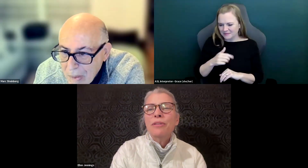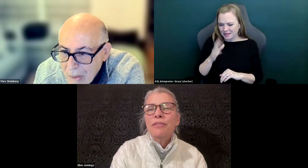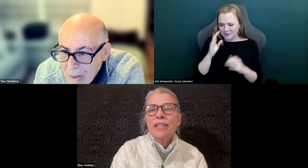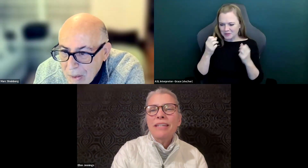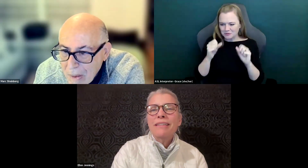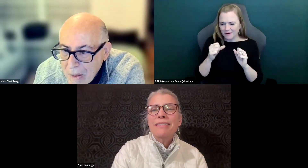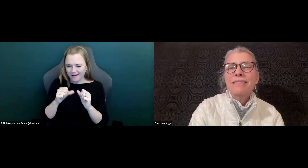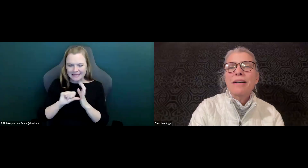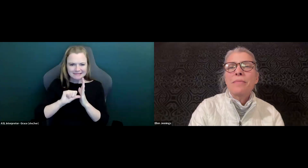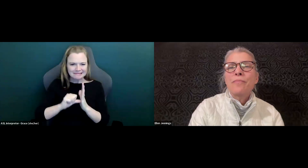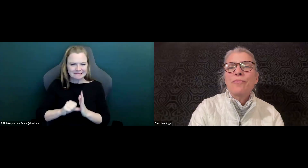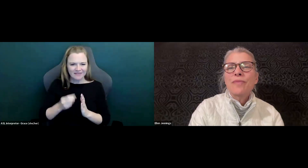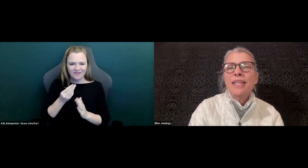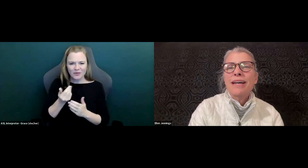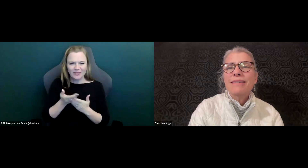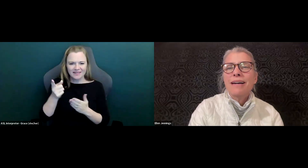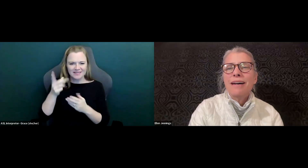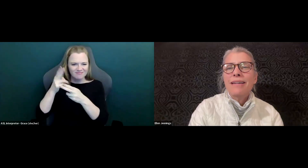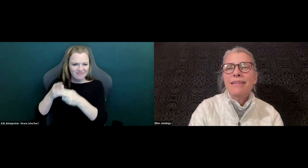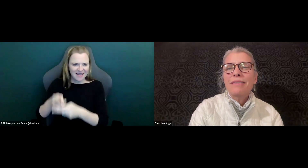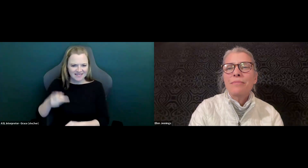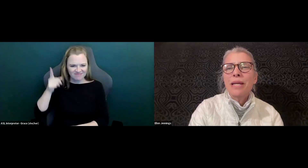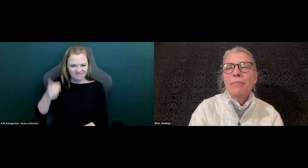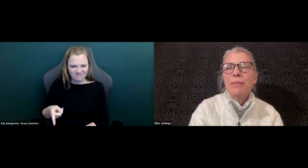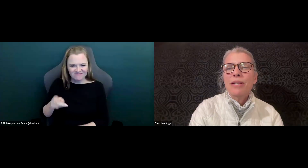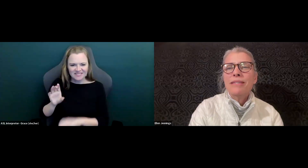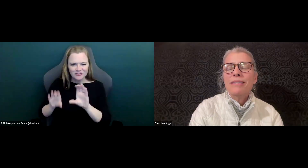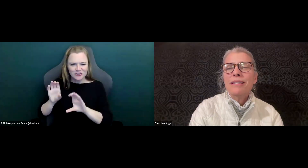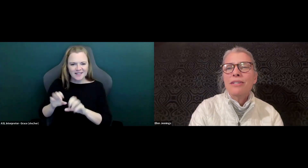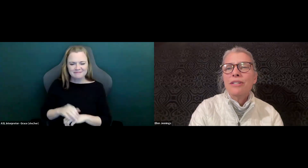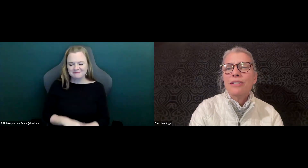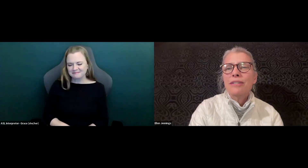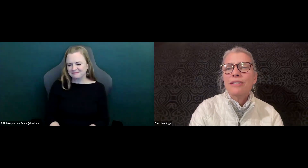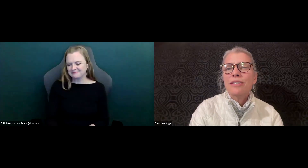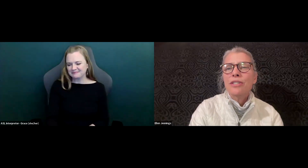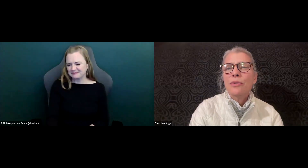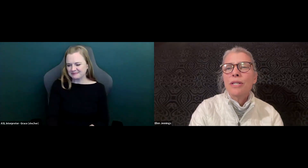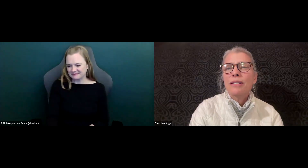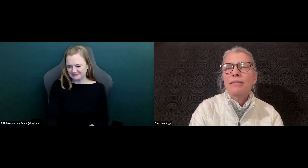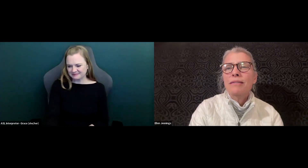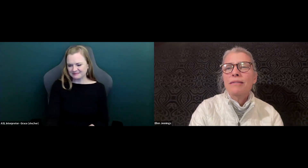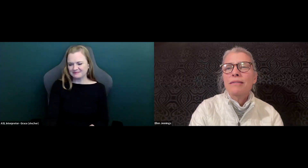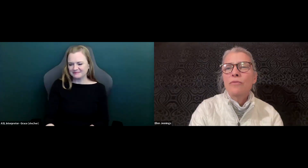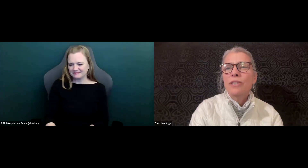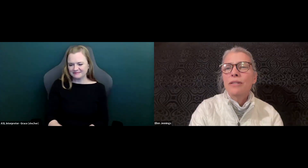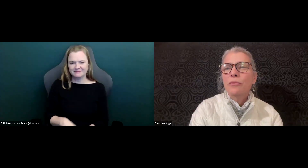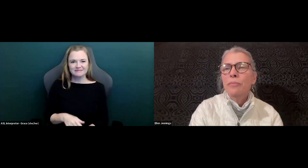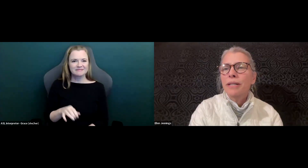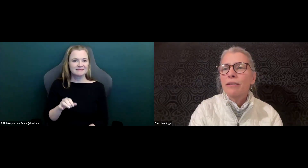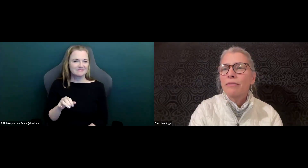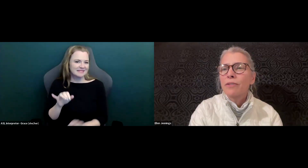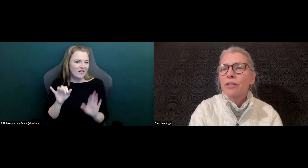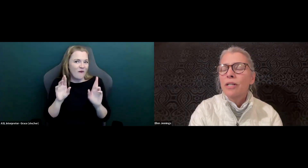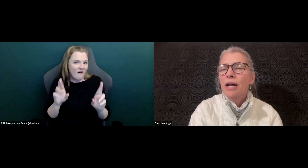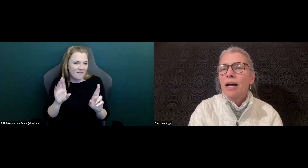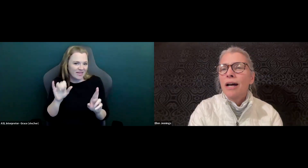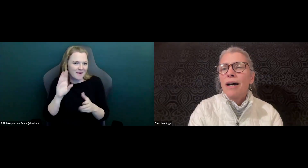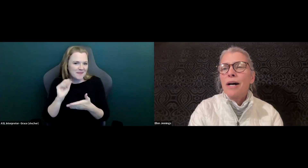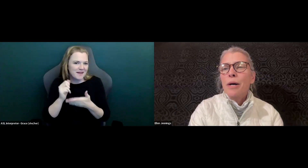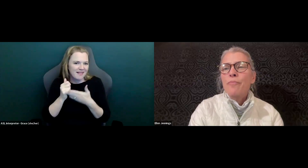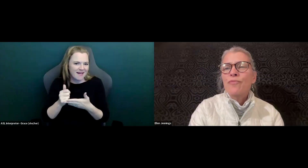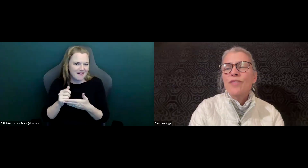highlight a couple of things as I make my presentation so Oh, that that's it's perfect. hopefully it will be